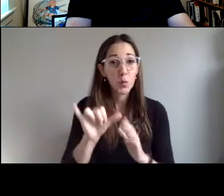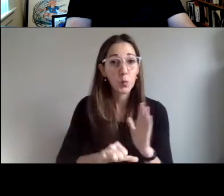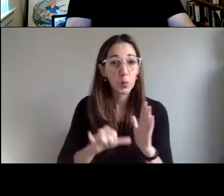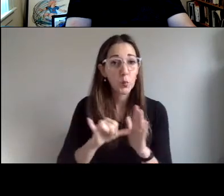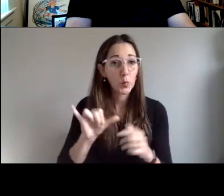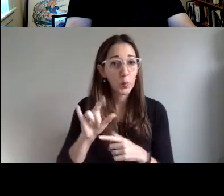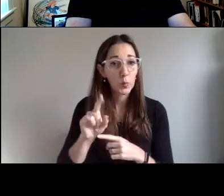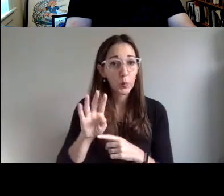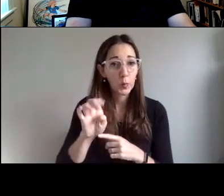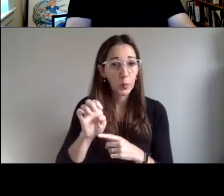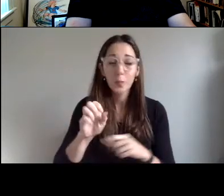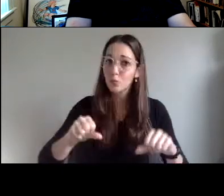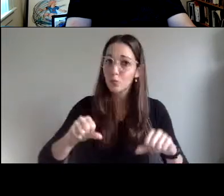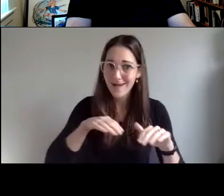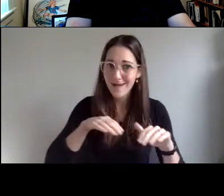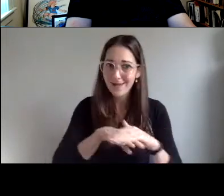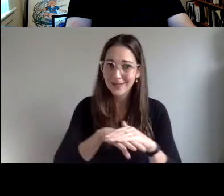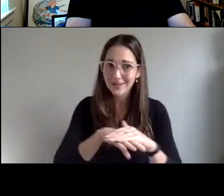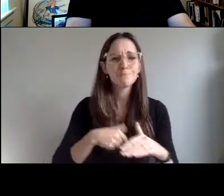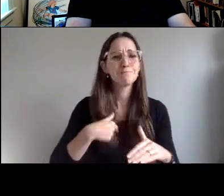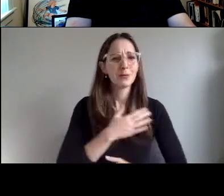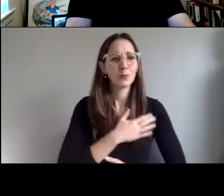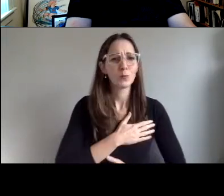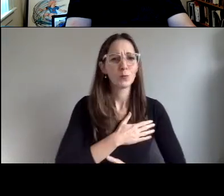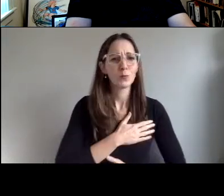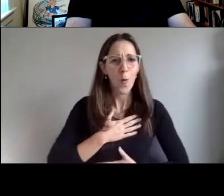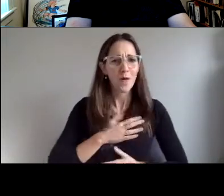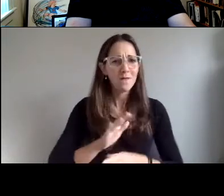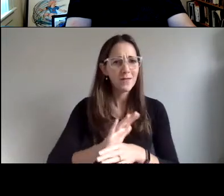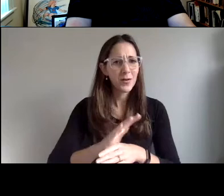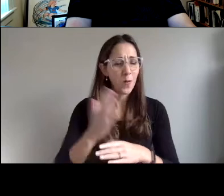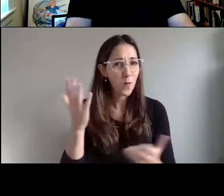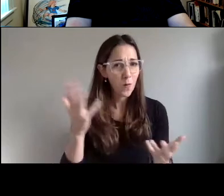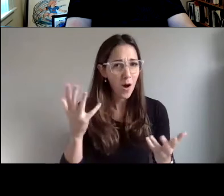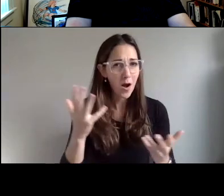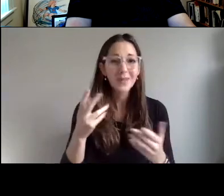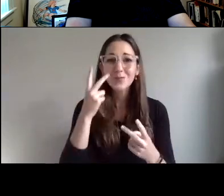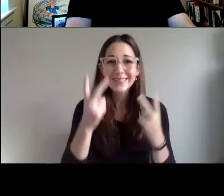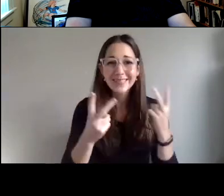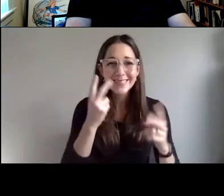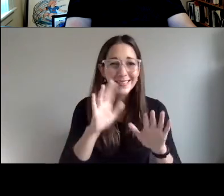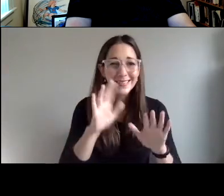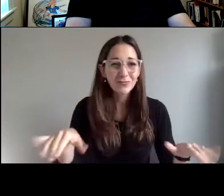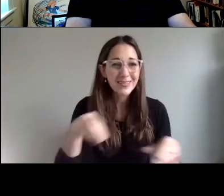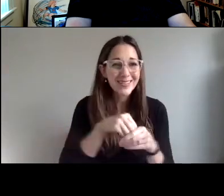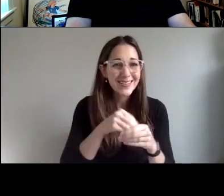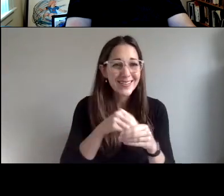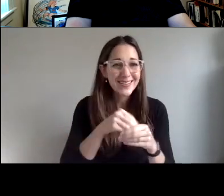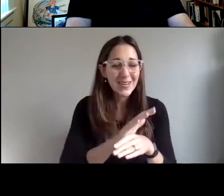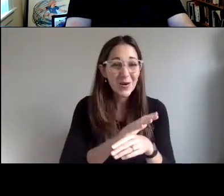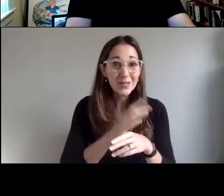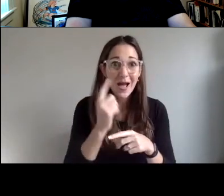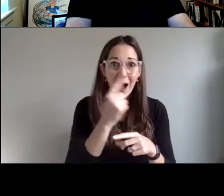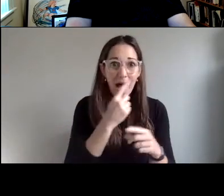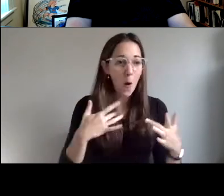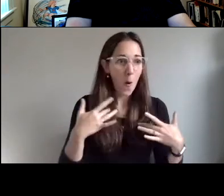about the videos is really seeing the children who are in the videos and the joy and excitement on their faces as they're interacting with